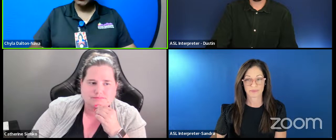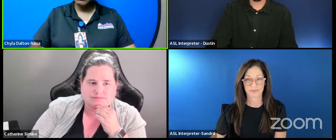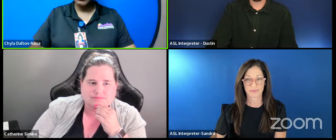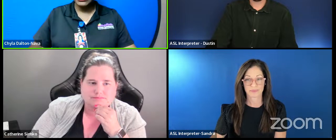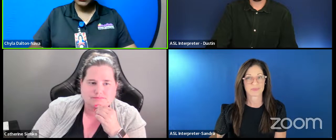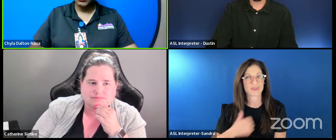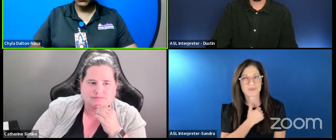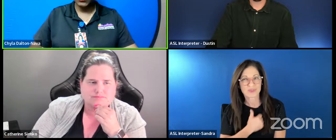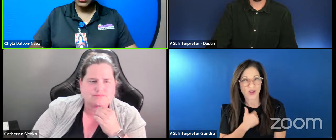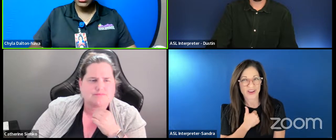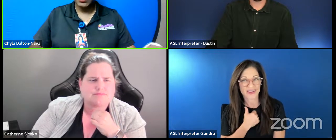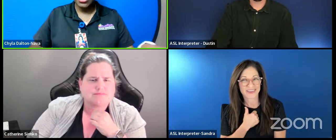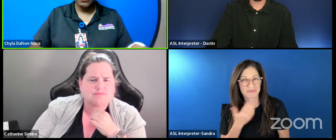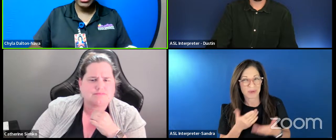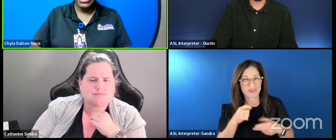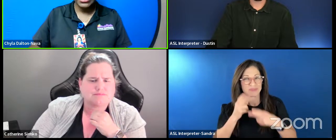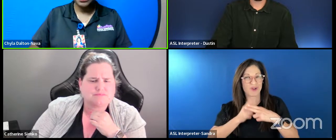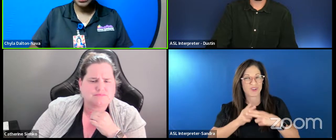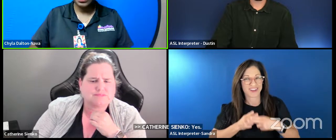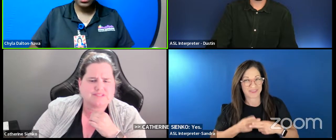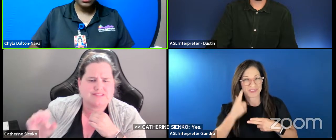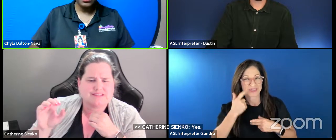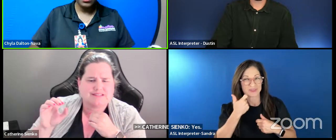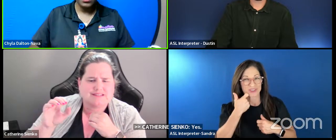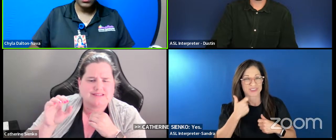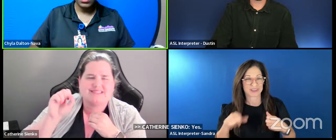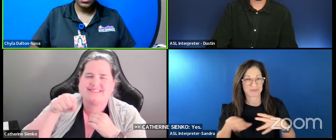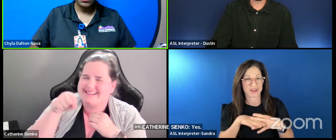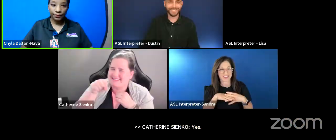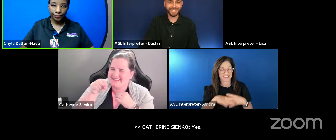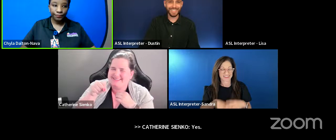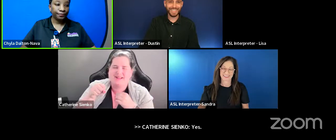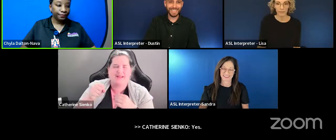I'm sorry, we probably need to do a roll call since being off a break.